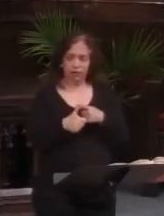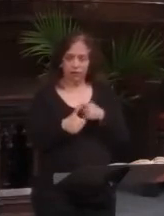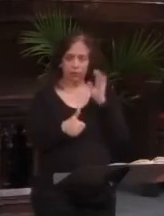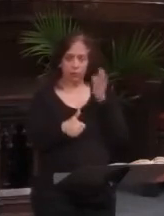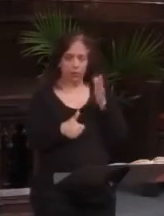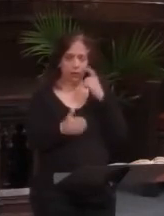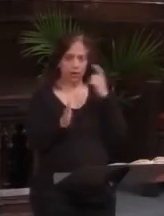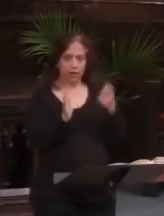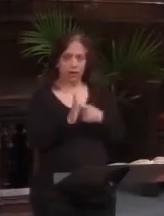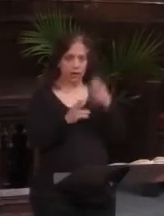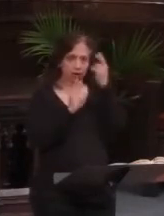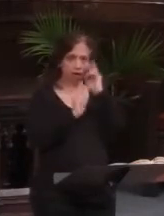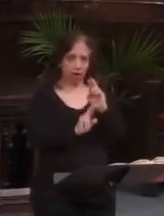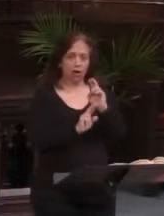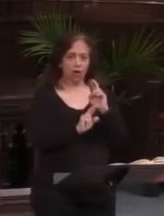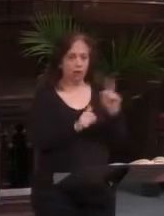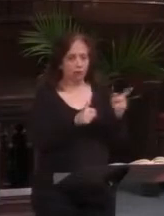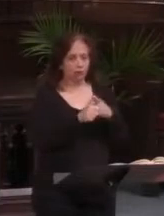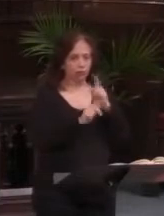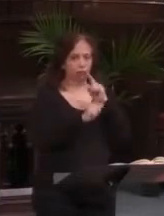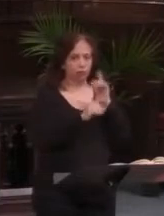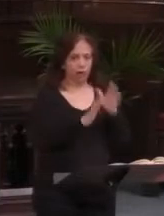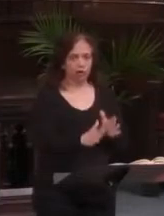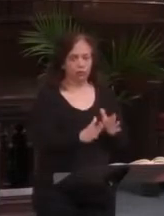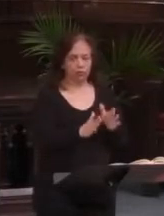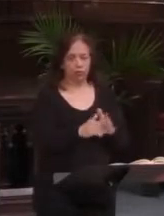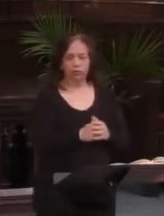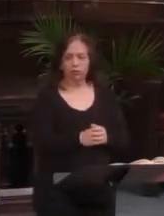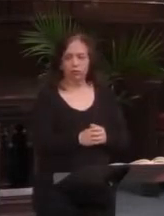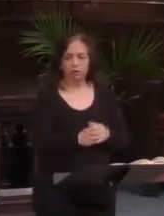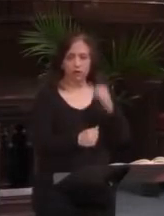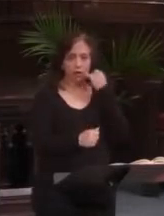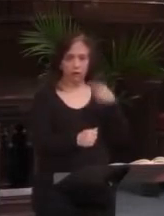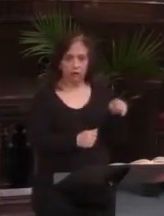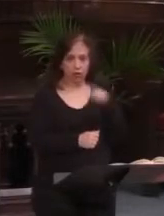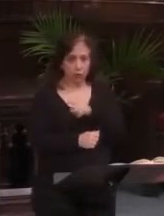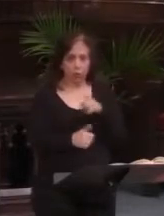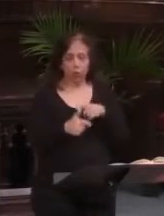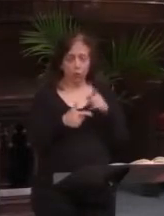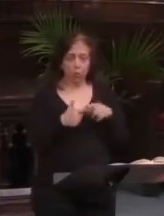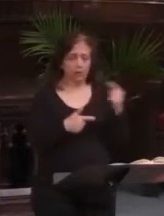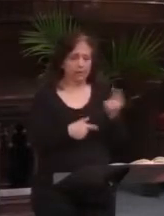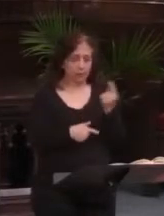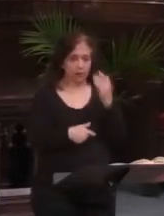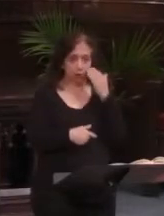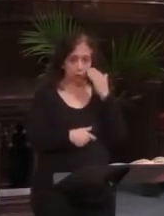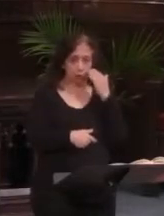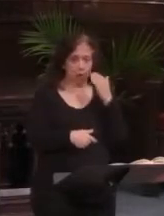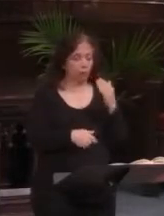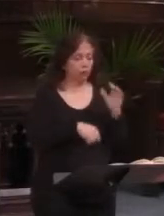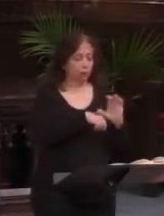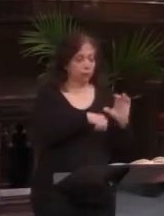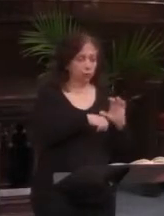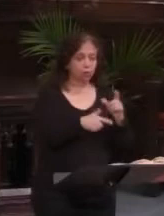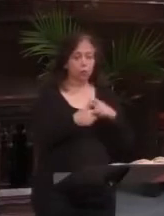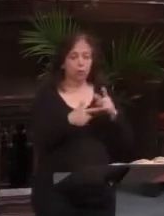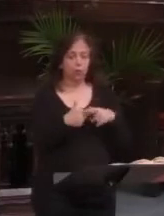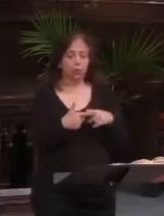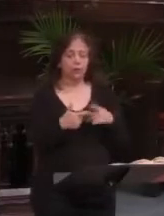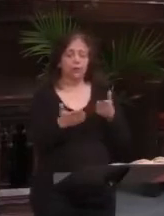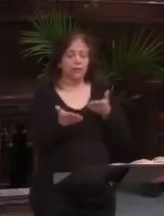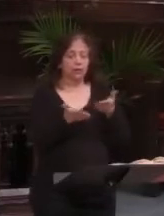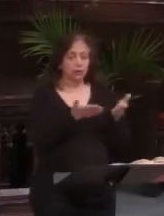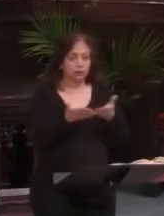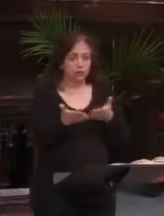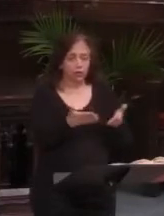honor first responders and healthcare workers. If you or someone you know from the congregation is serving or is